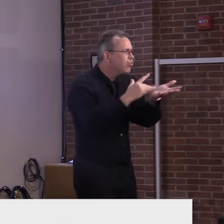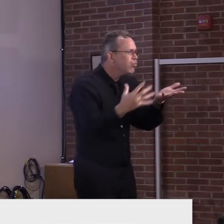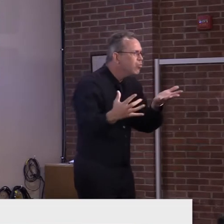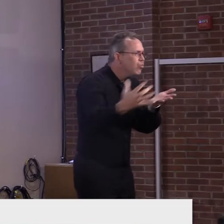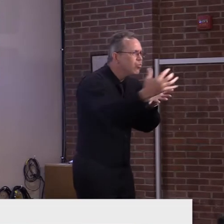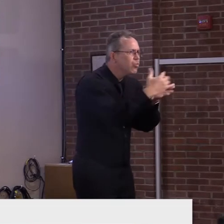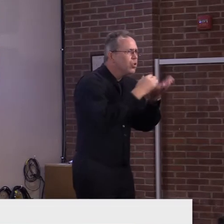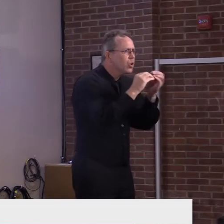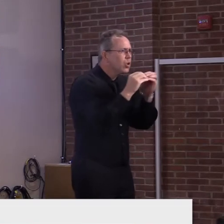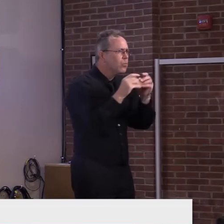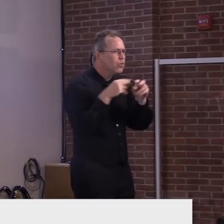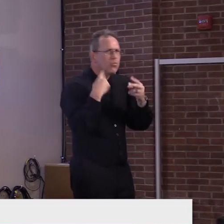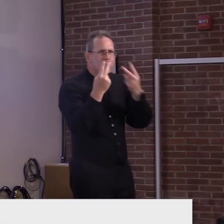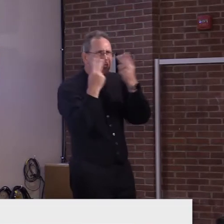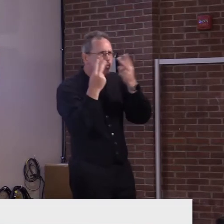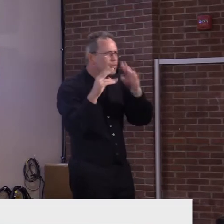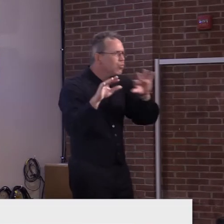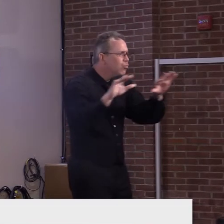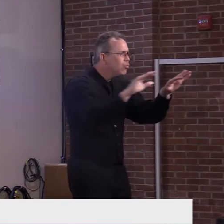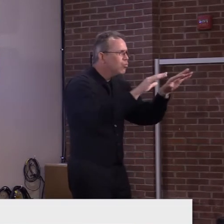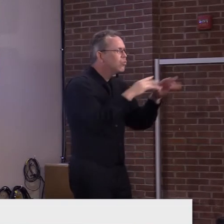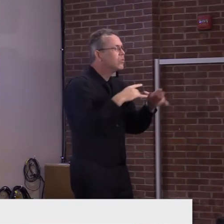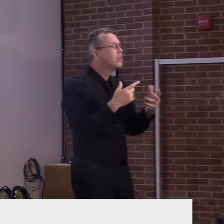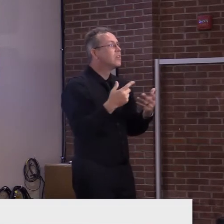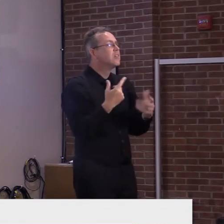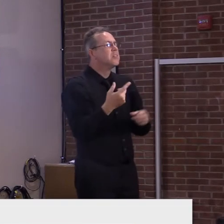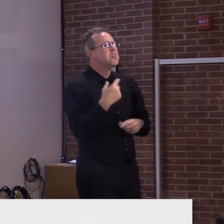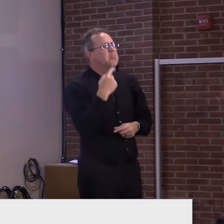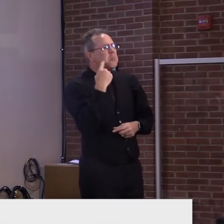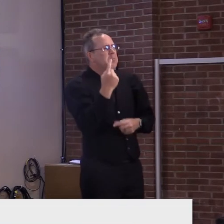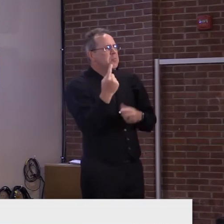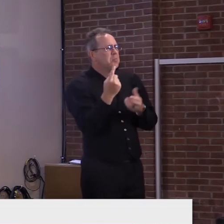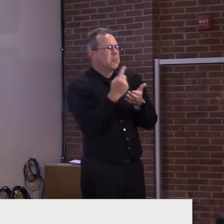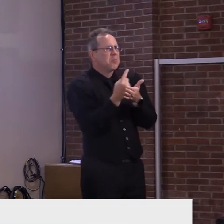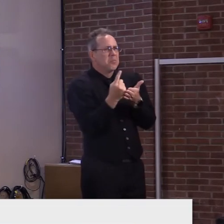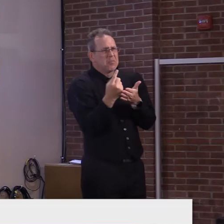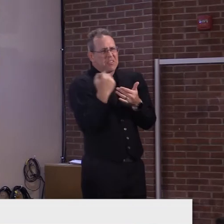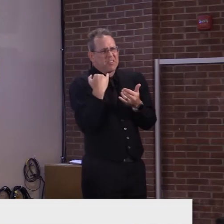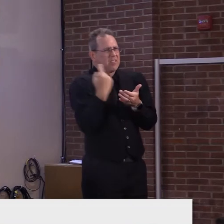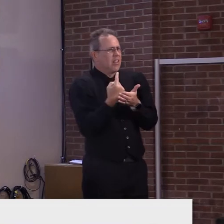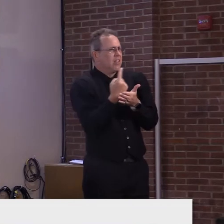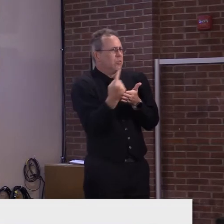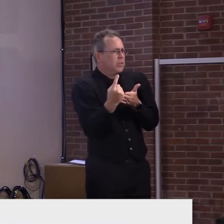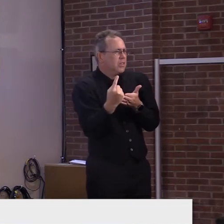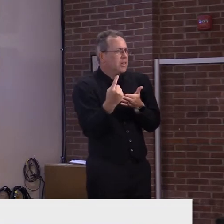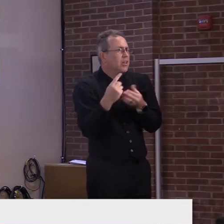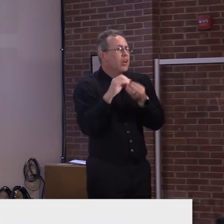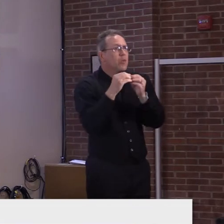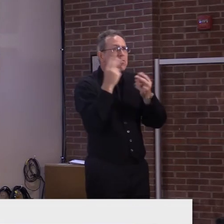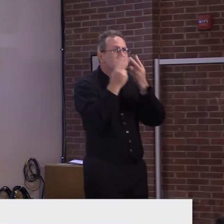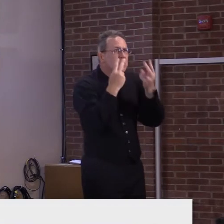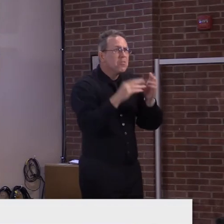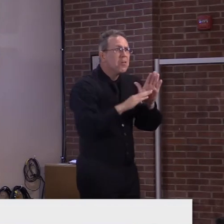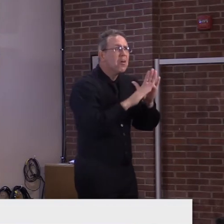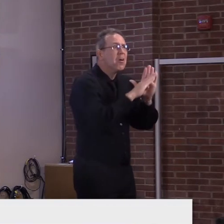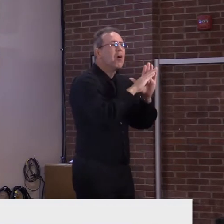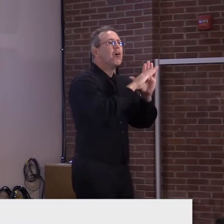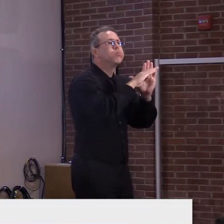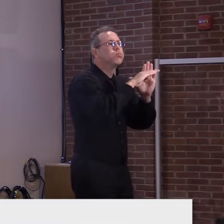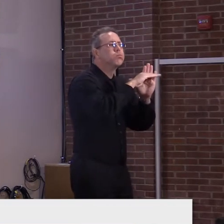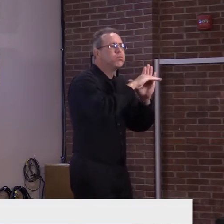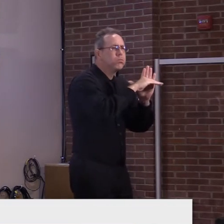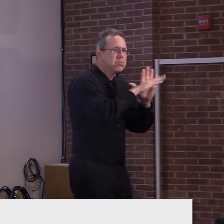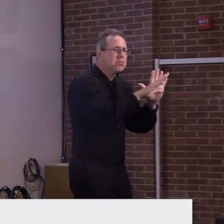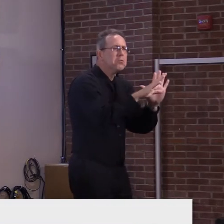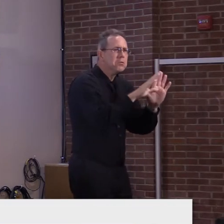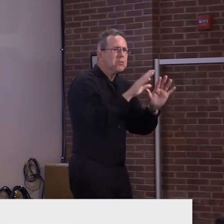cases slowing down. Over the last 7 days, the rate of increase was 4.1%. The 7-day average,